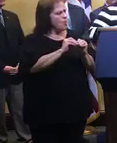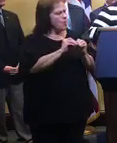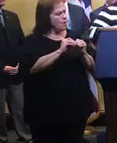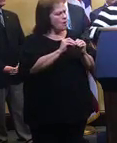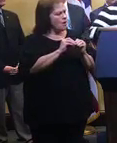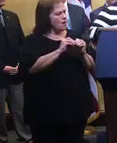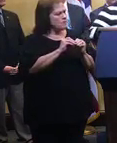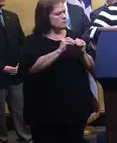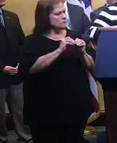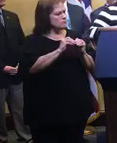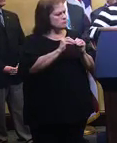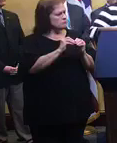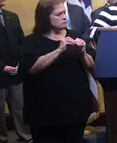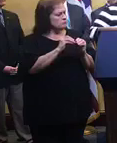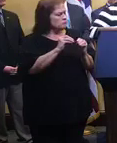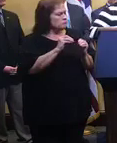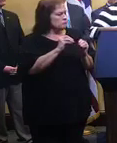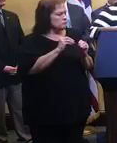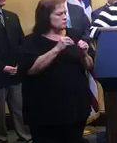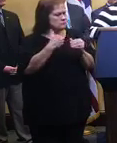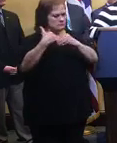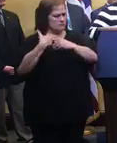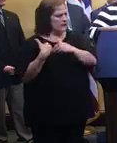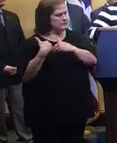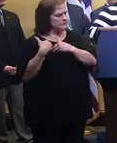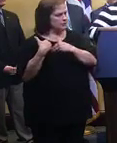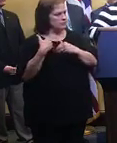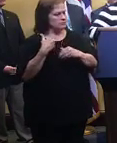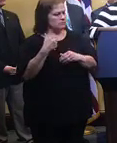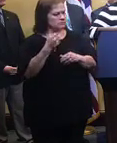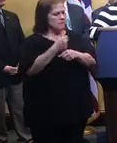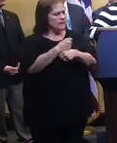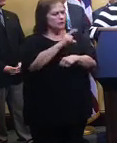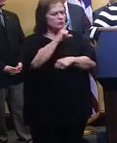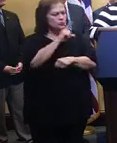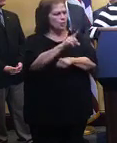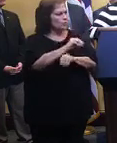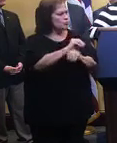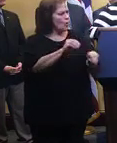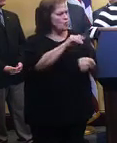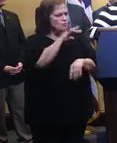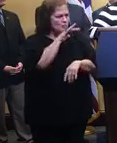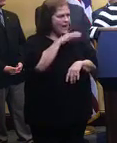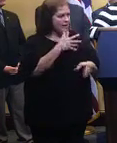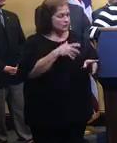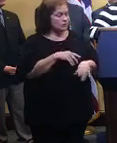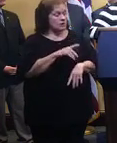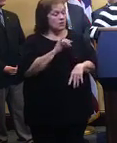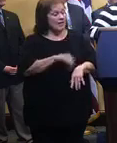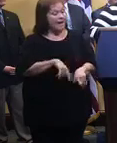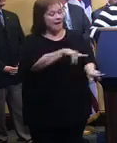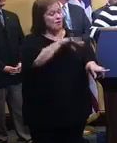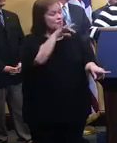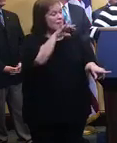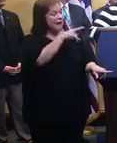system, freeing it from trash and debris. And the trash and debris that we're finding has been put there by our own